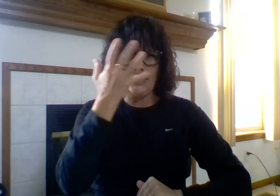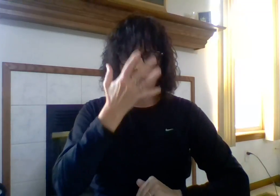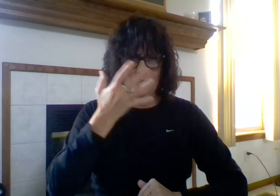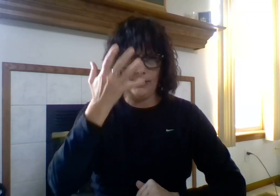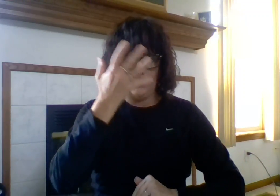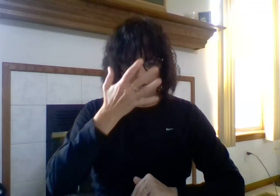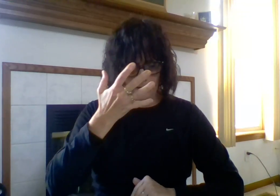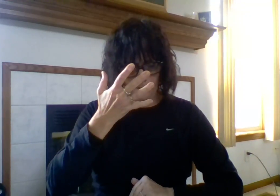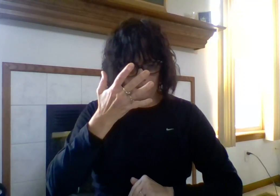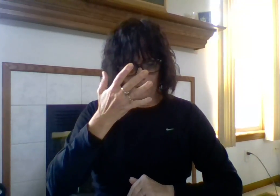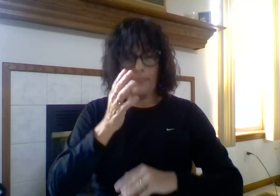dizzy